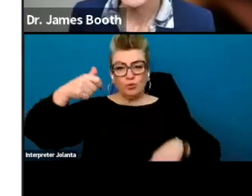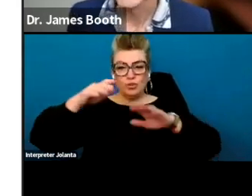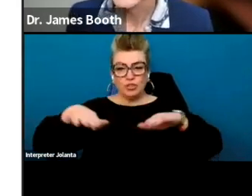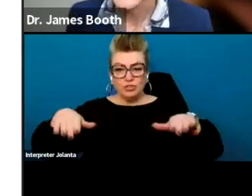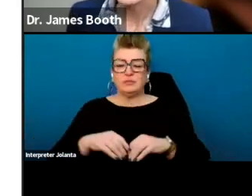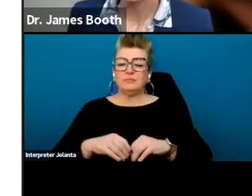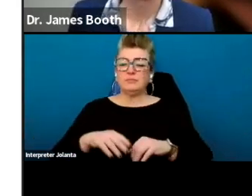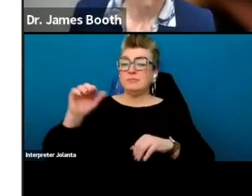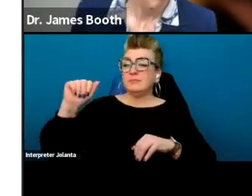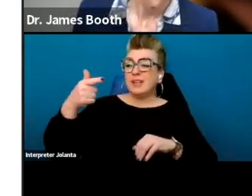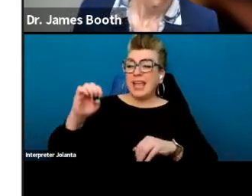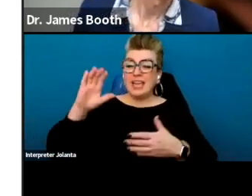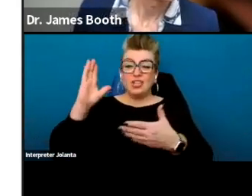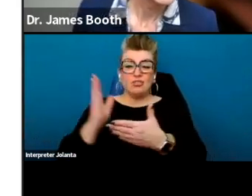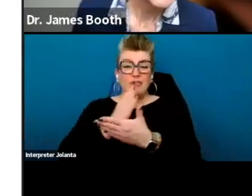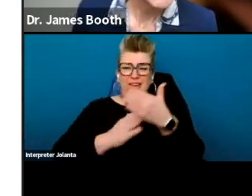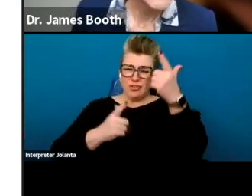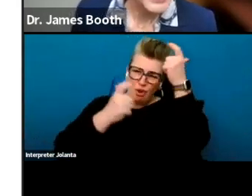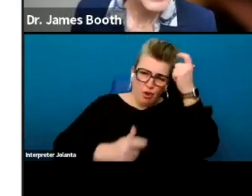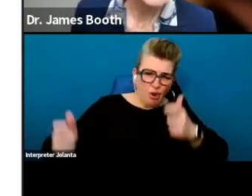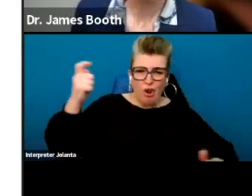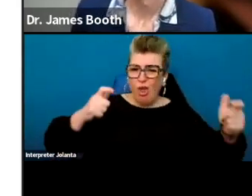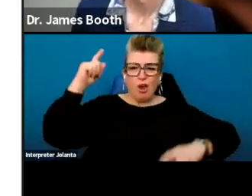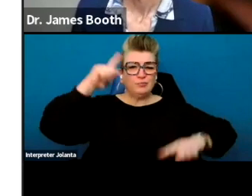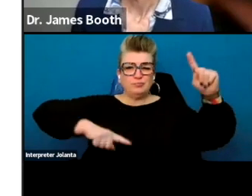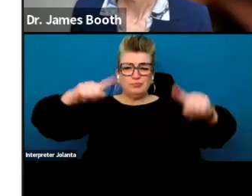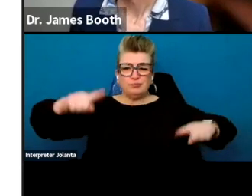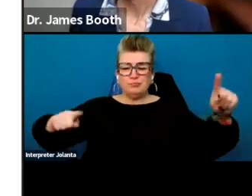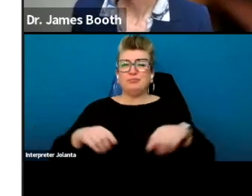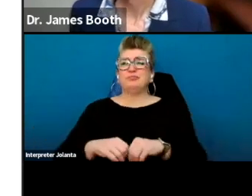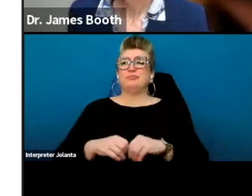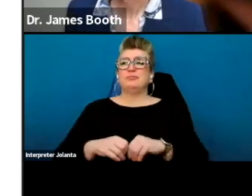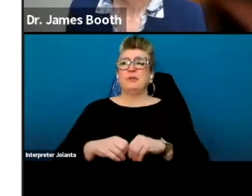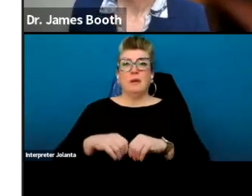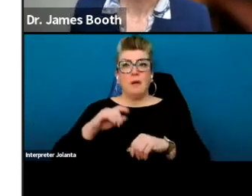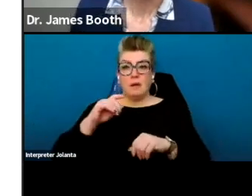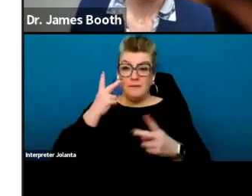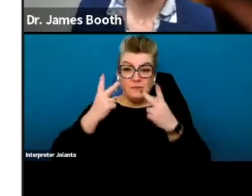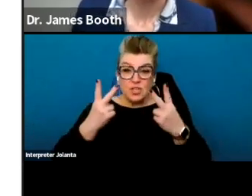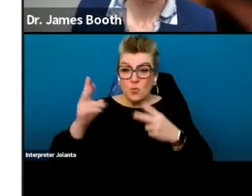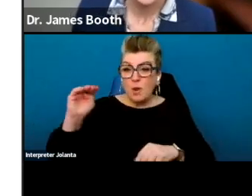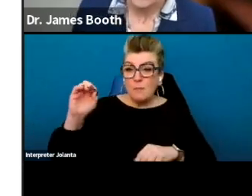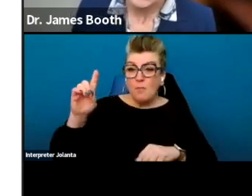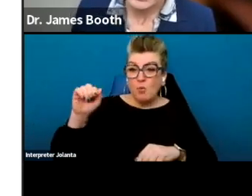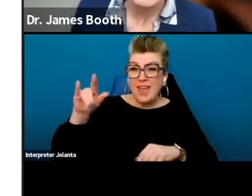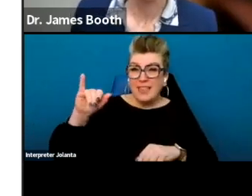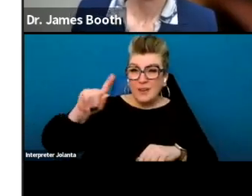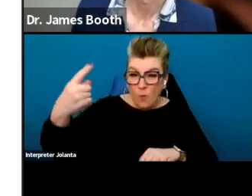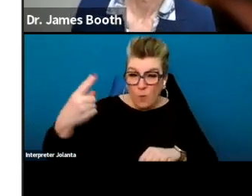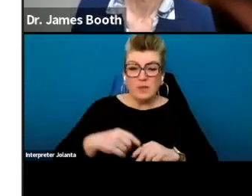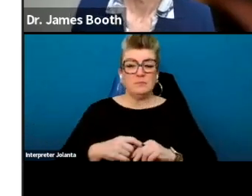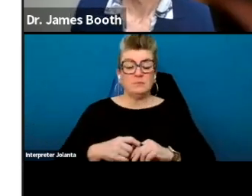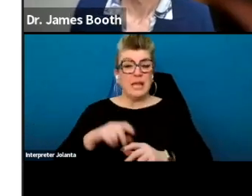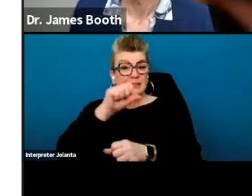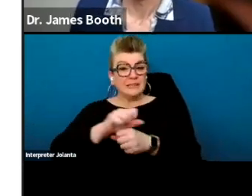just the visual modality. They used a single task. So at the time we were publishing some of these papers, there was